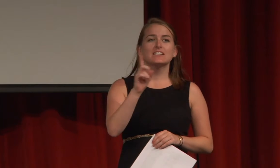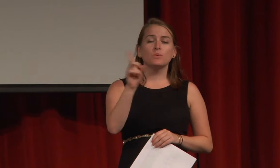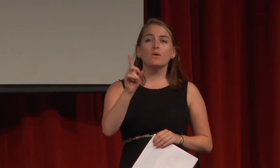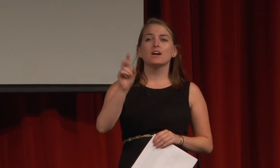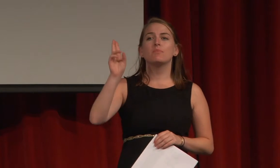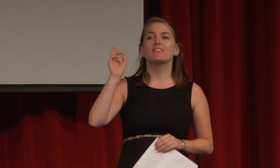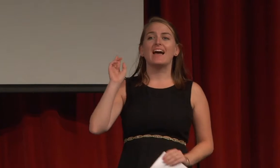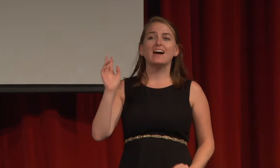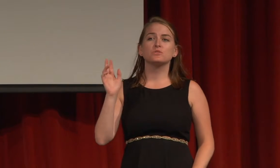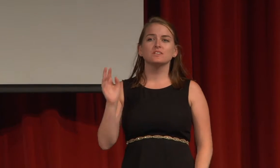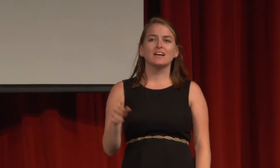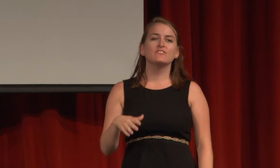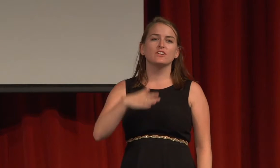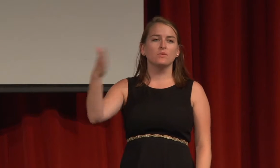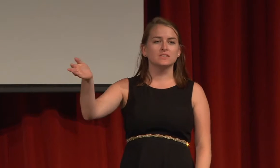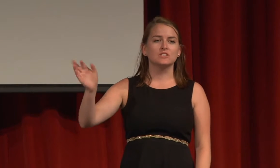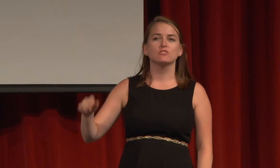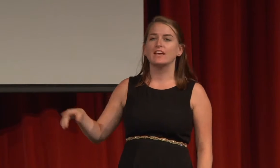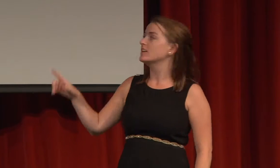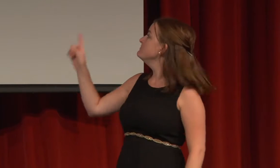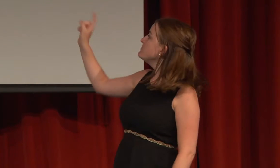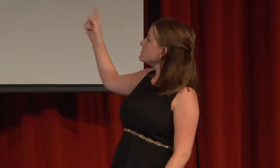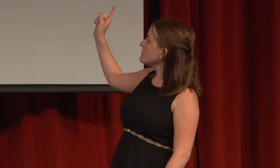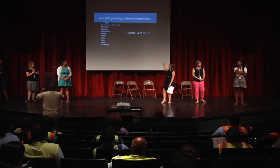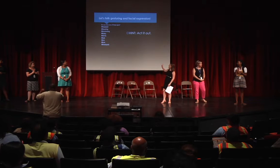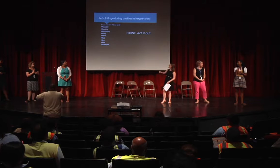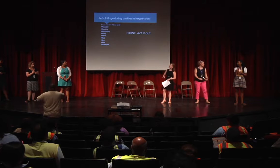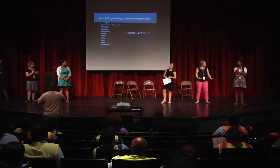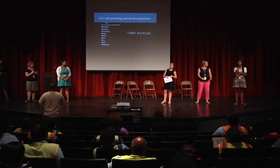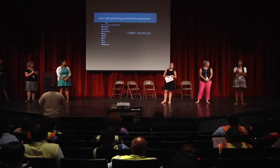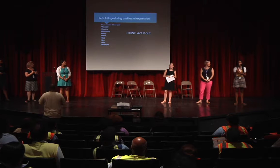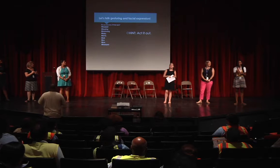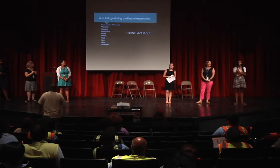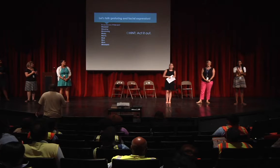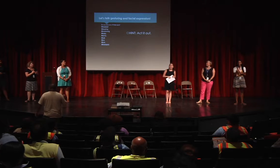This will work, but the actual sign for no we'll teach you later. Yes.